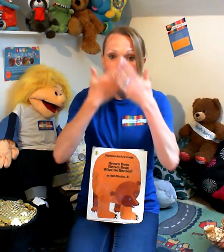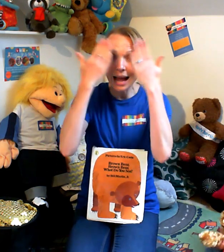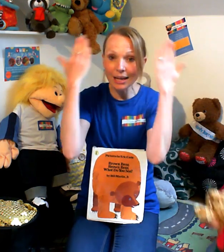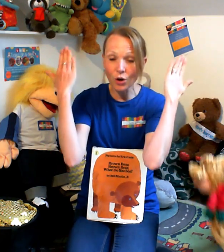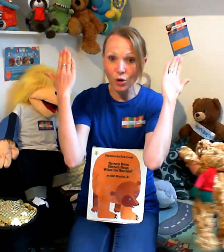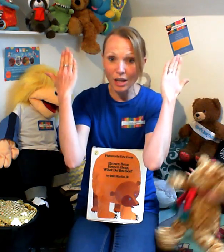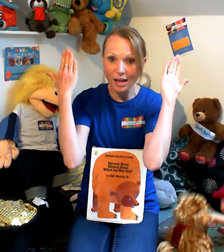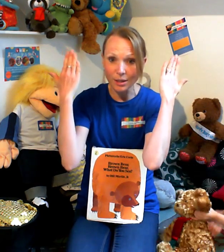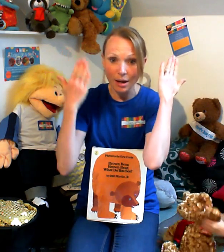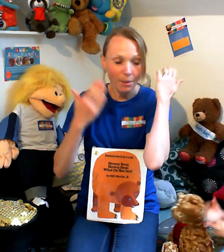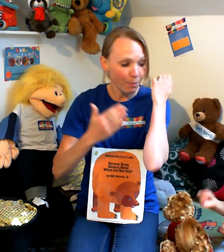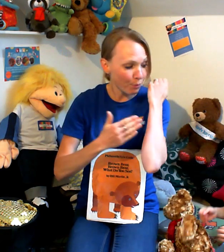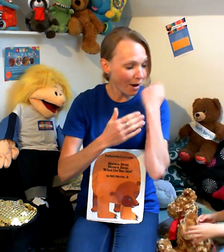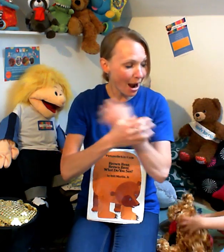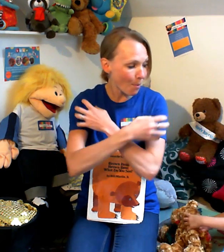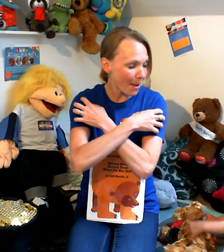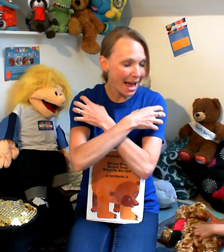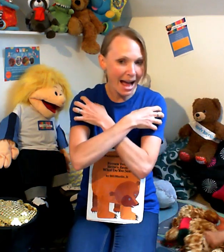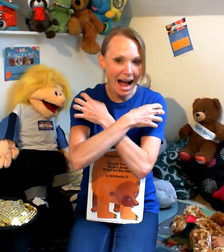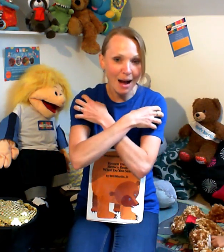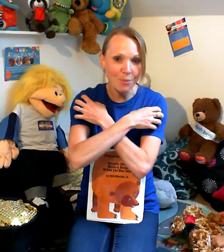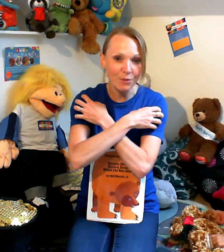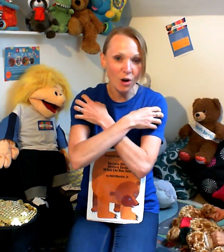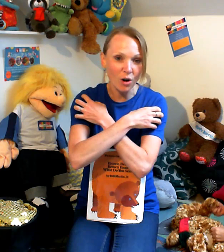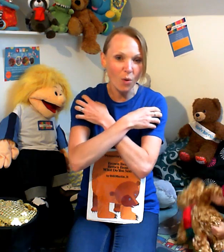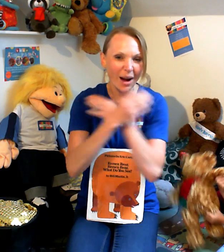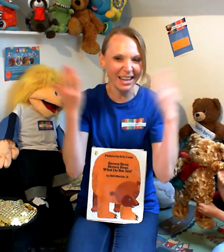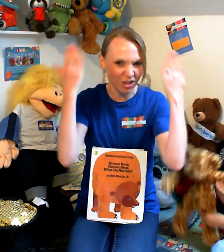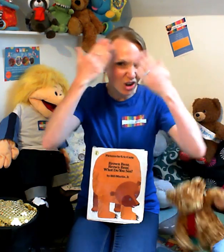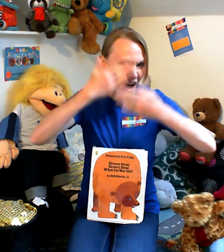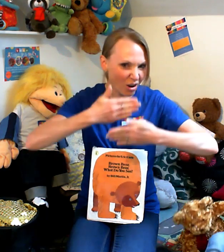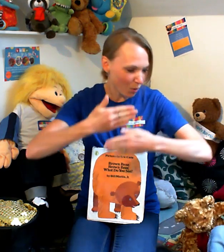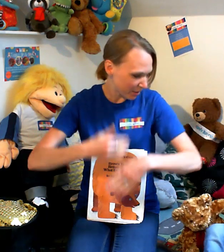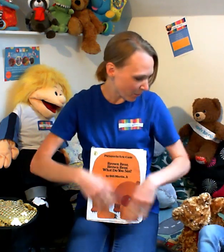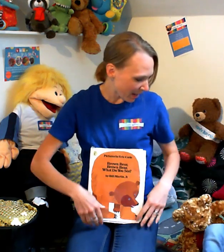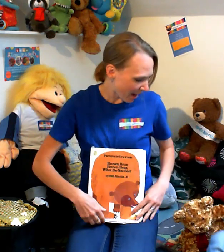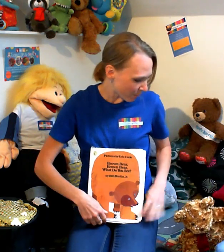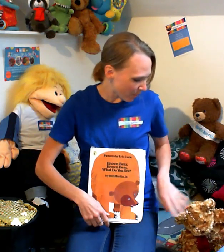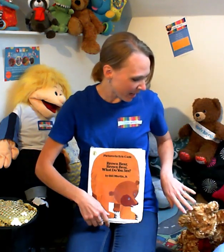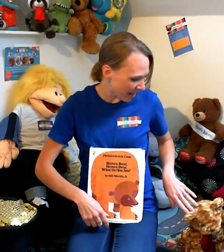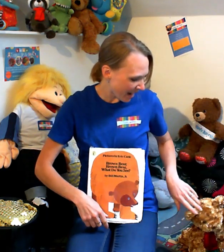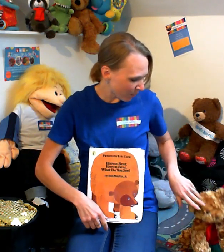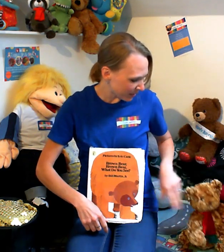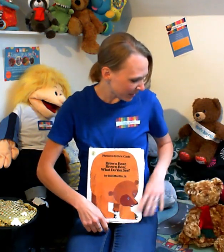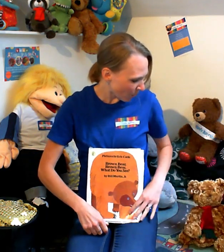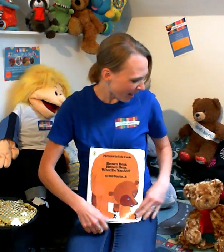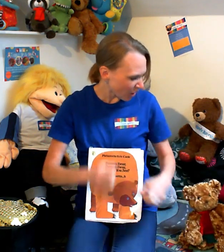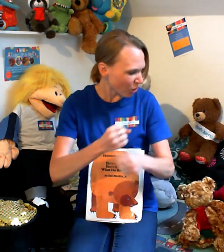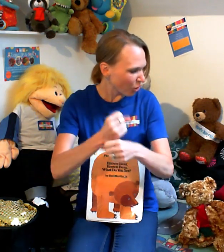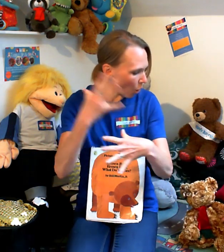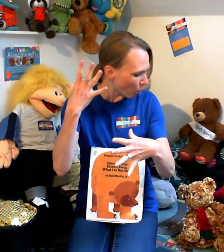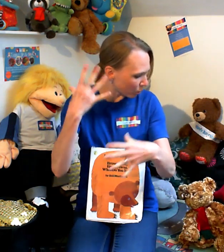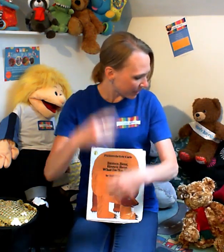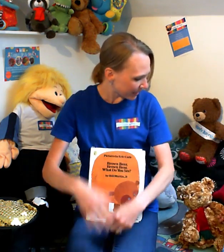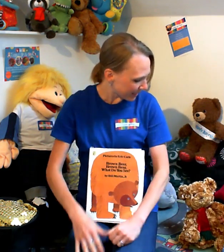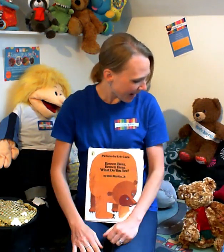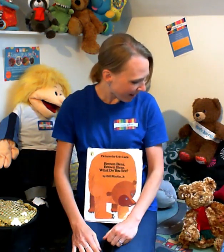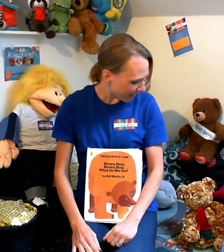light coloured brown bear and we've got quite a dark one as well, haven't we? And ours is quite golden, isn't it, Harris?